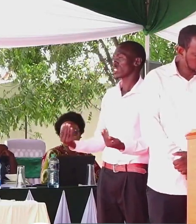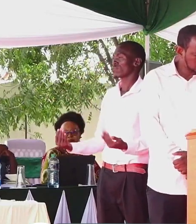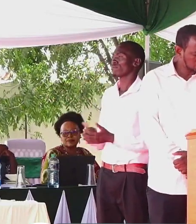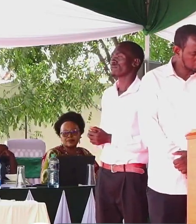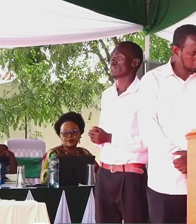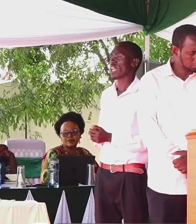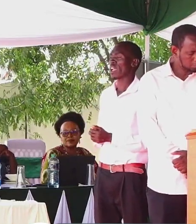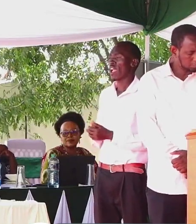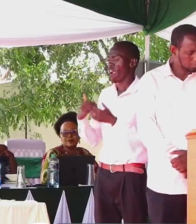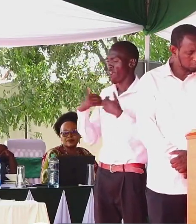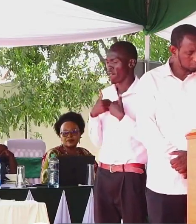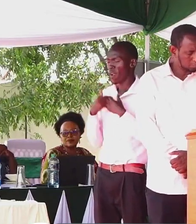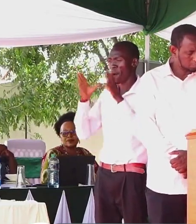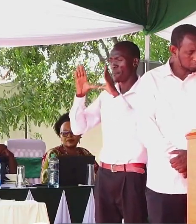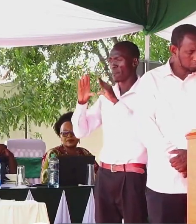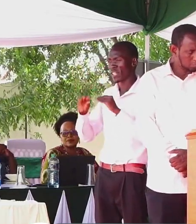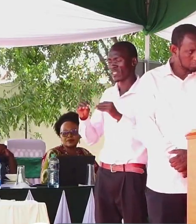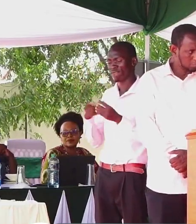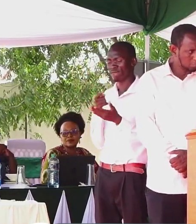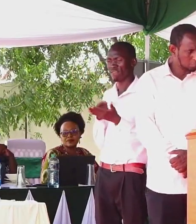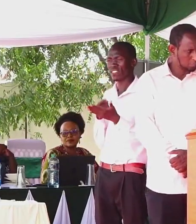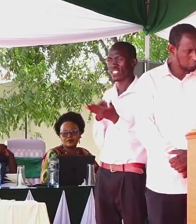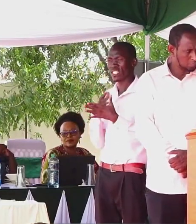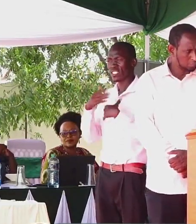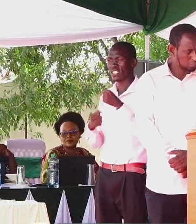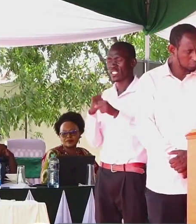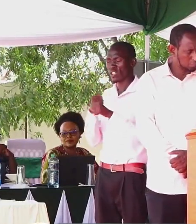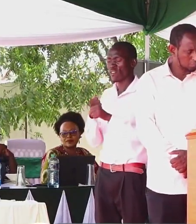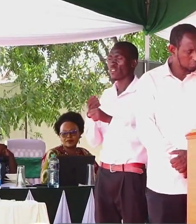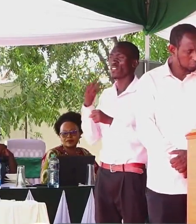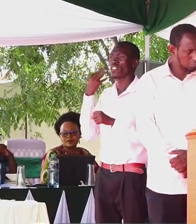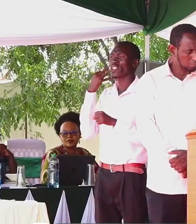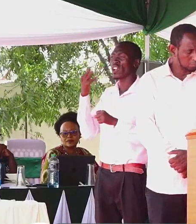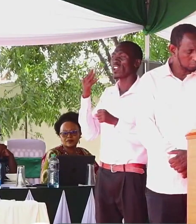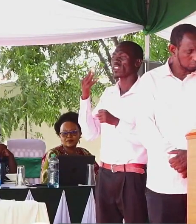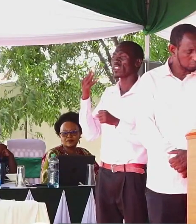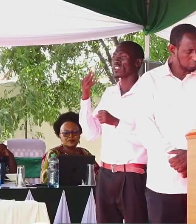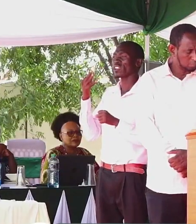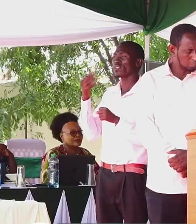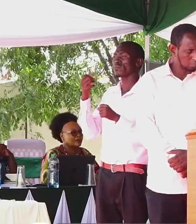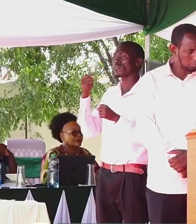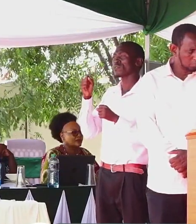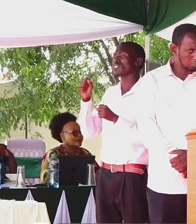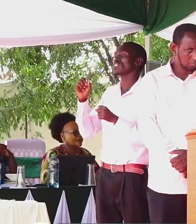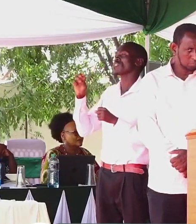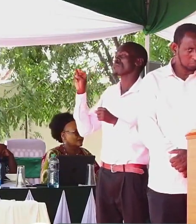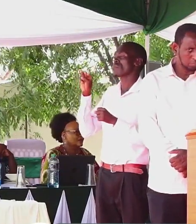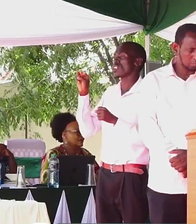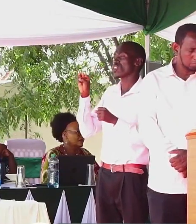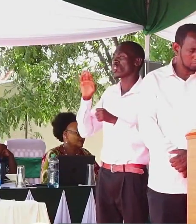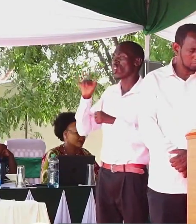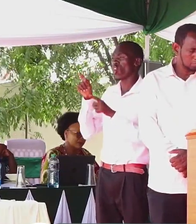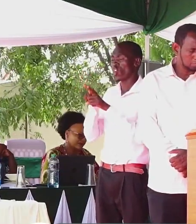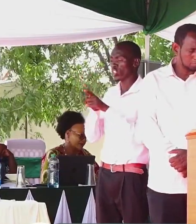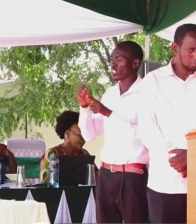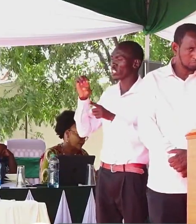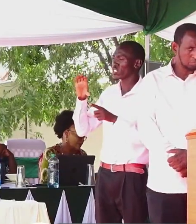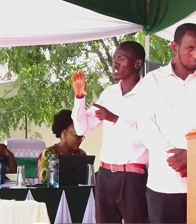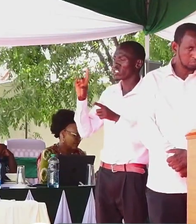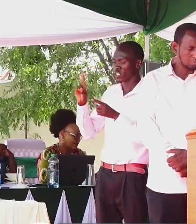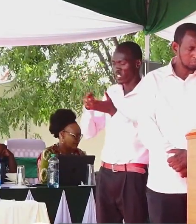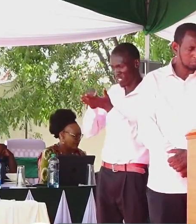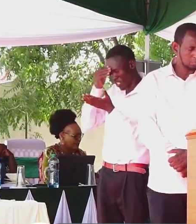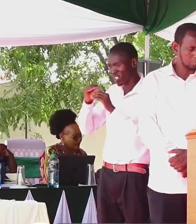a budget currently this year of 350 million. That one entails maybe the ECD teaching